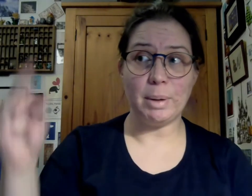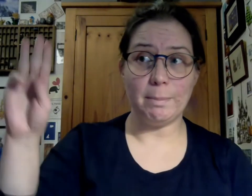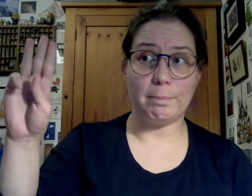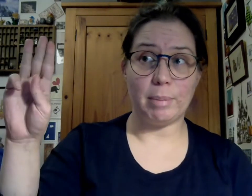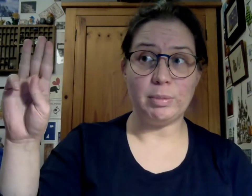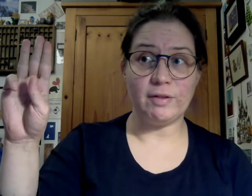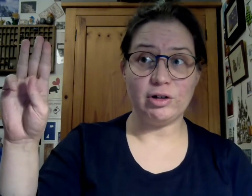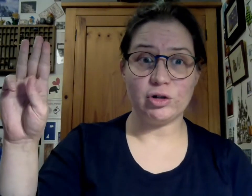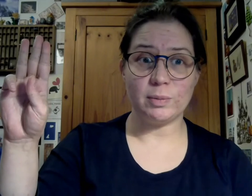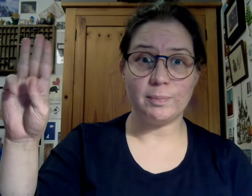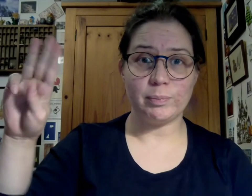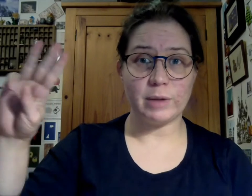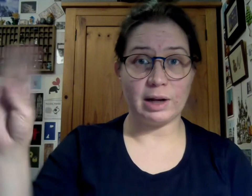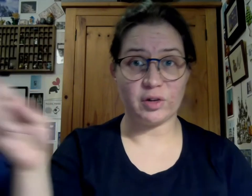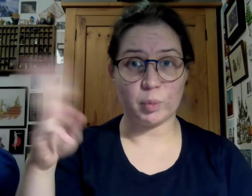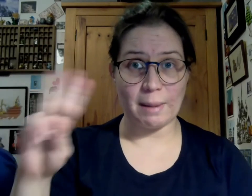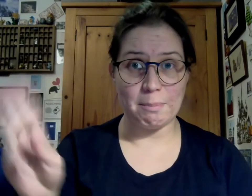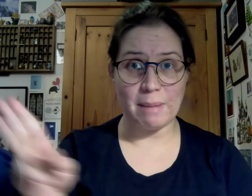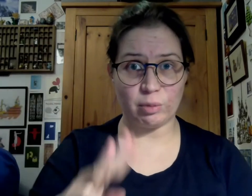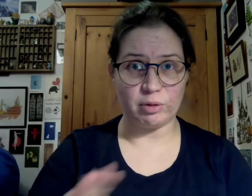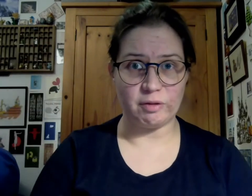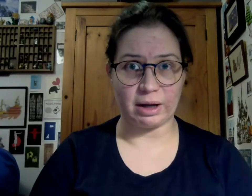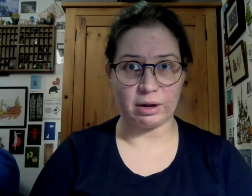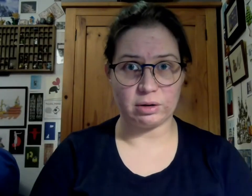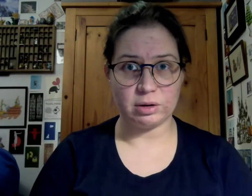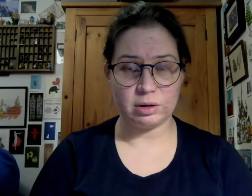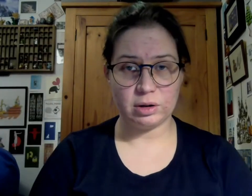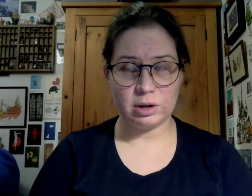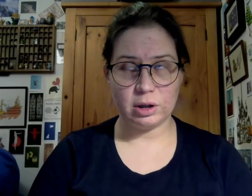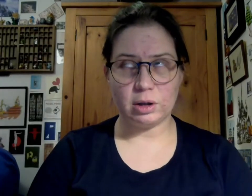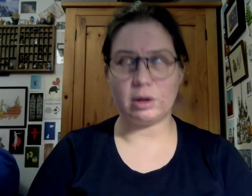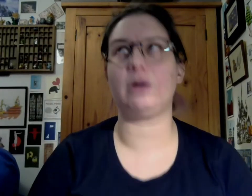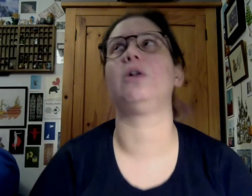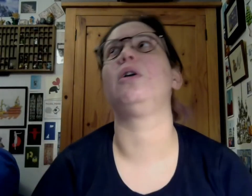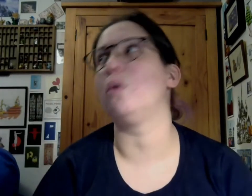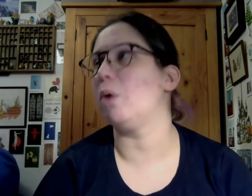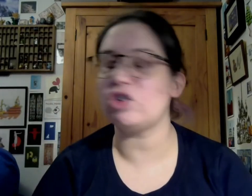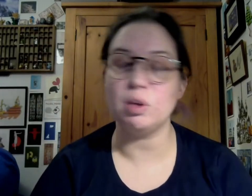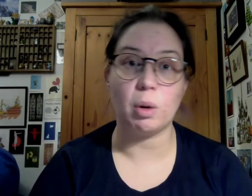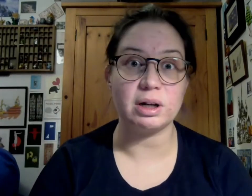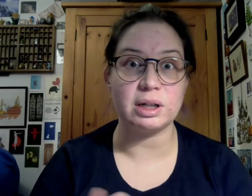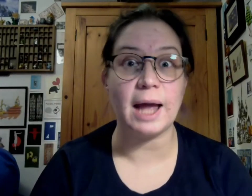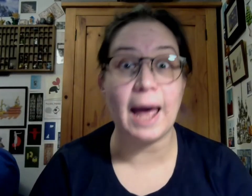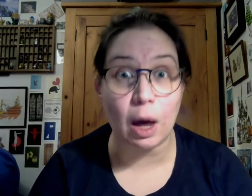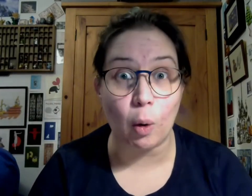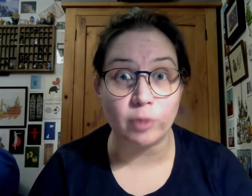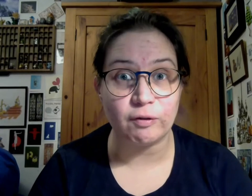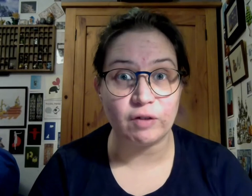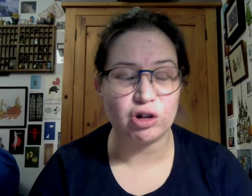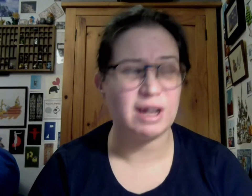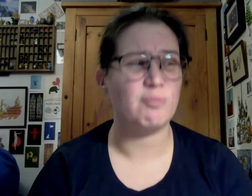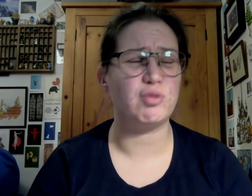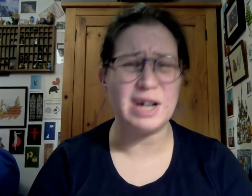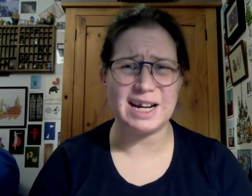Boop. Pop the fish. And it swam back towards the riverbank. Oh, what does she want now, said the fish, looking really